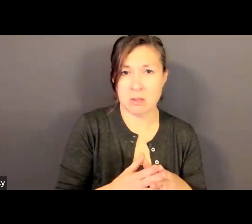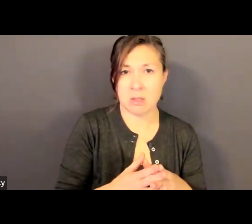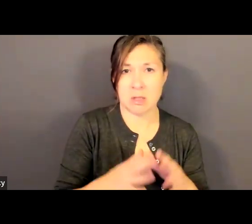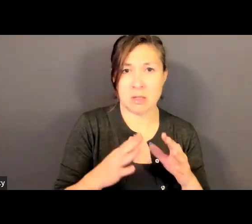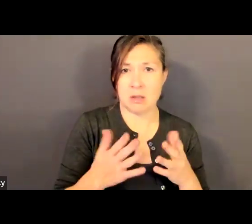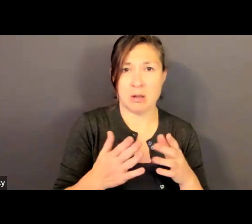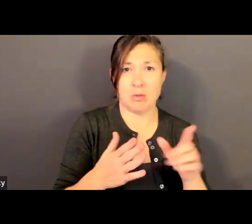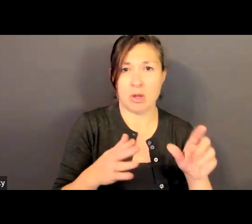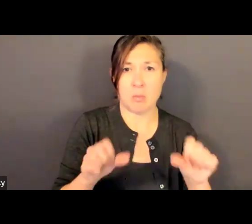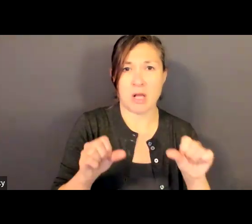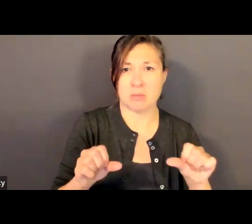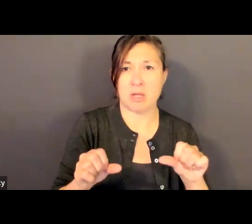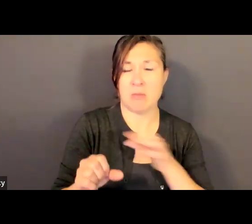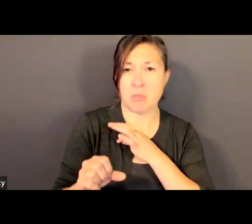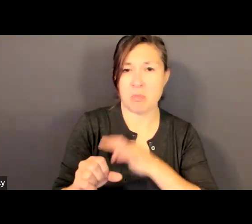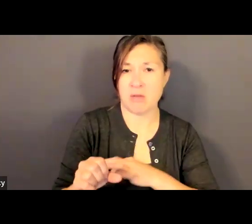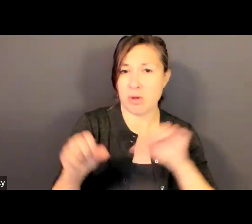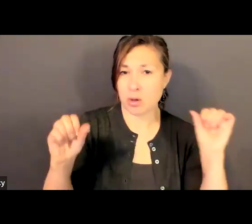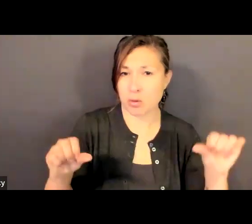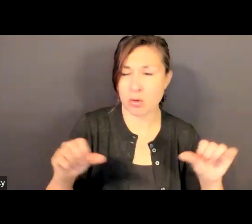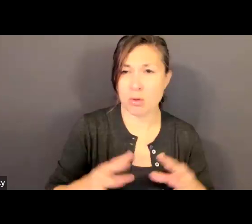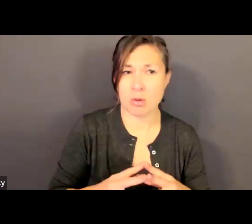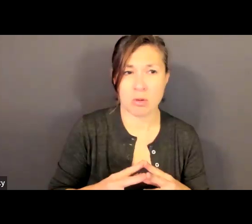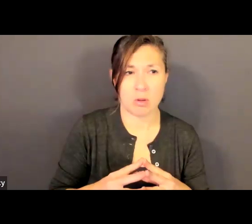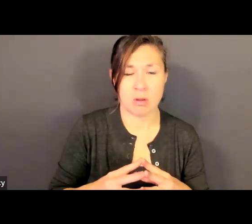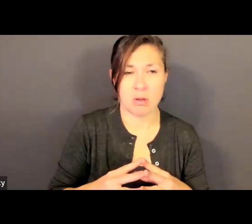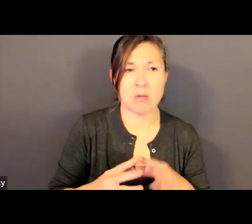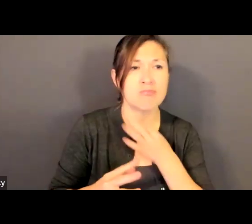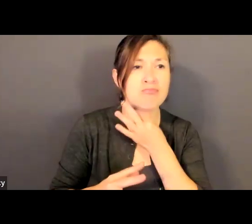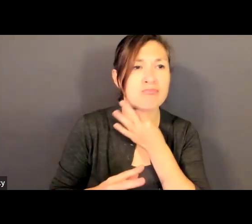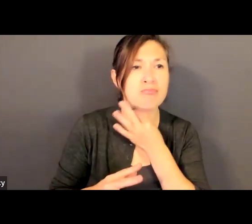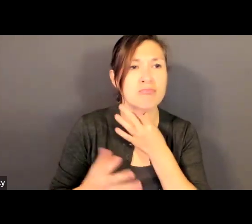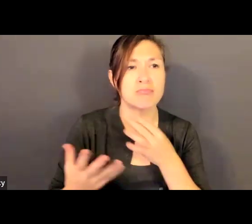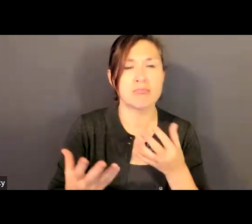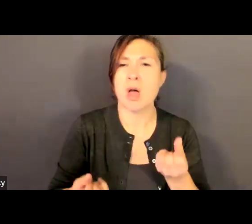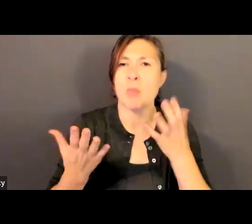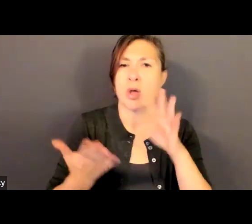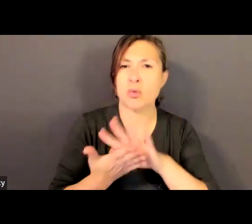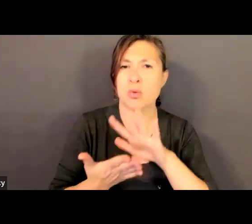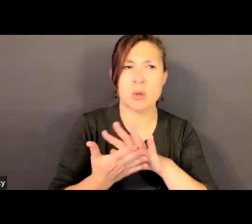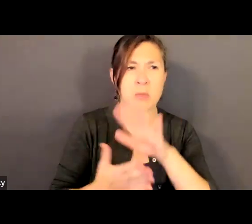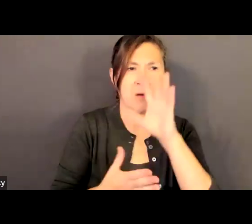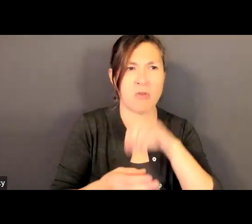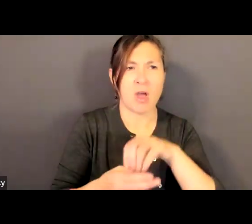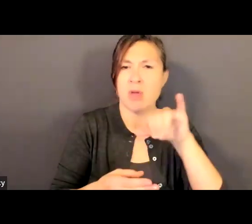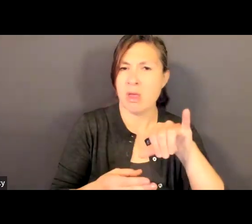benefit from. So I'm just wondering how many of our schools are actually engaging in that particular